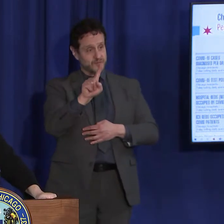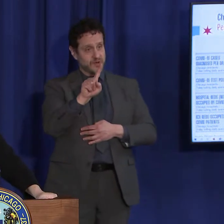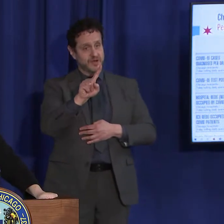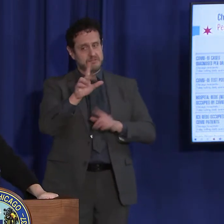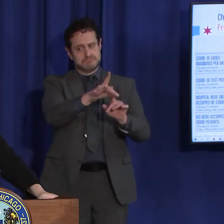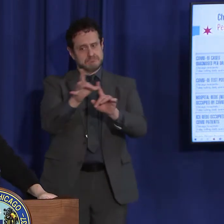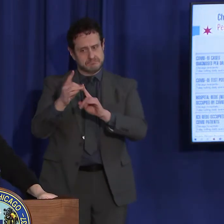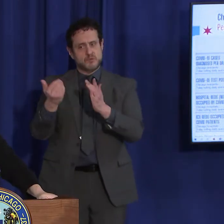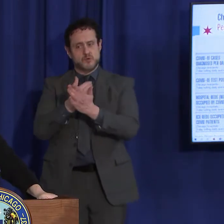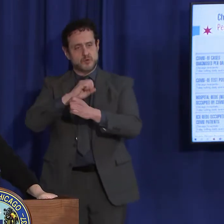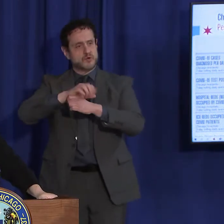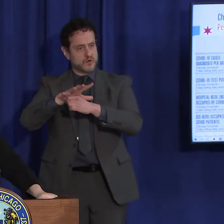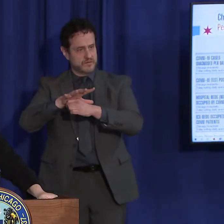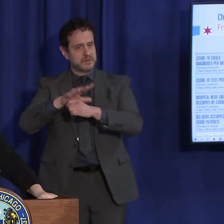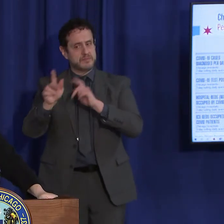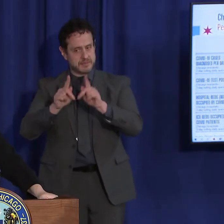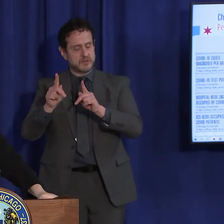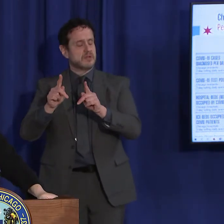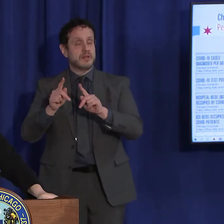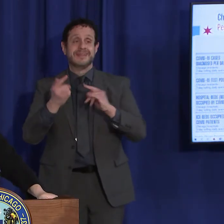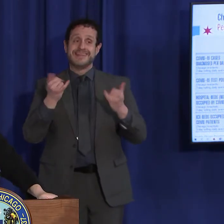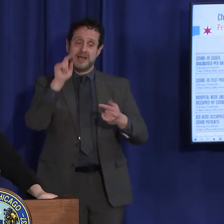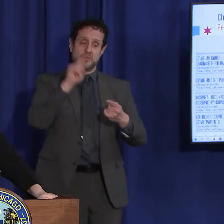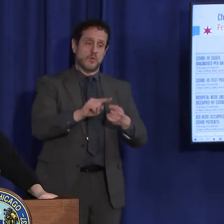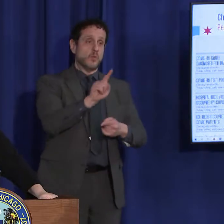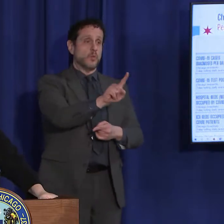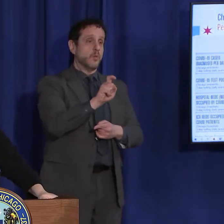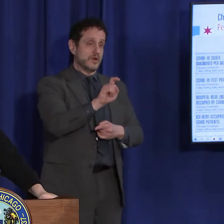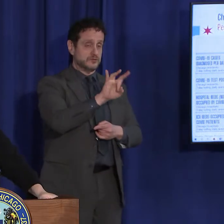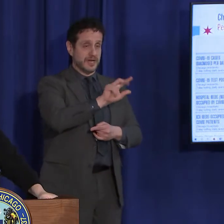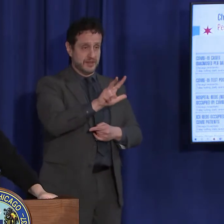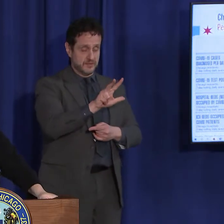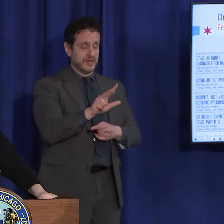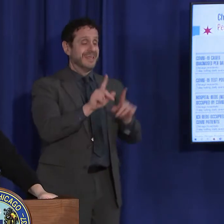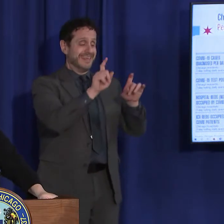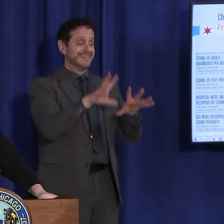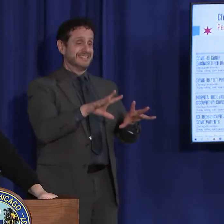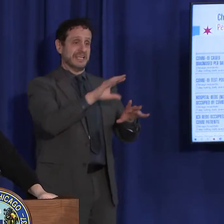then now to the 283. Similarly,